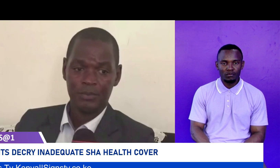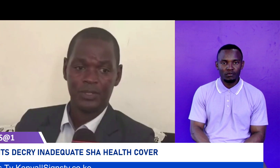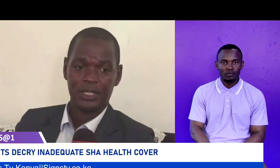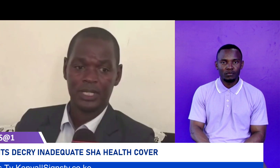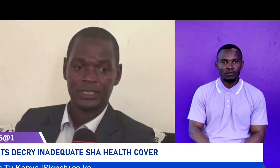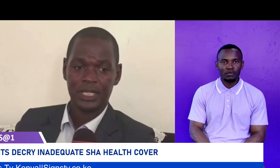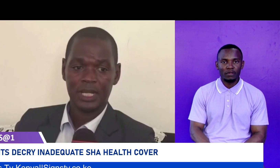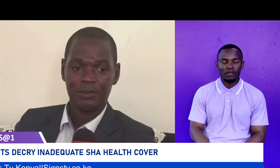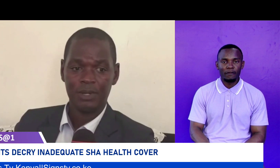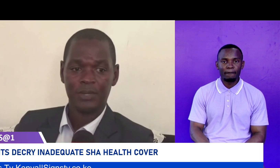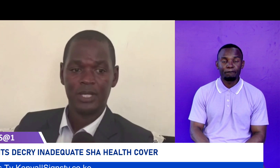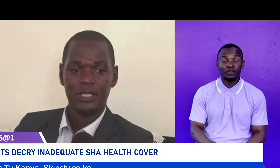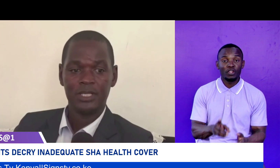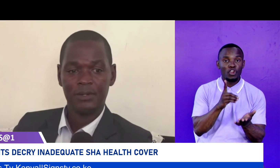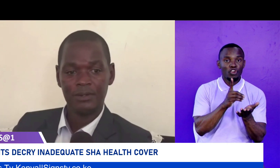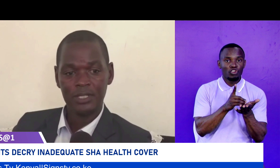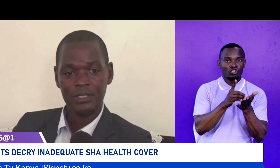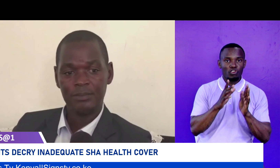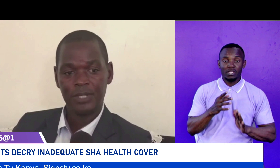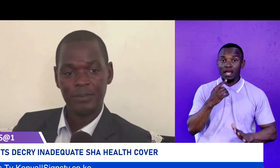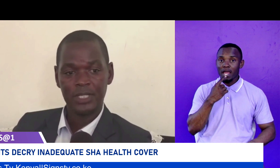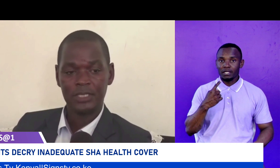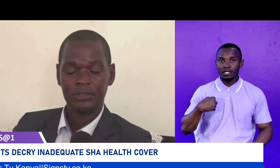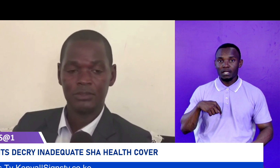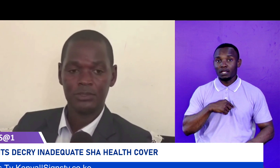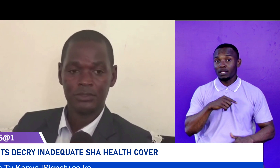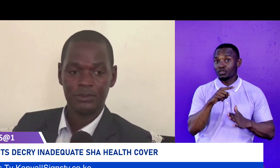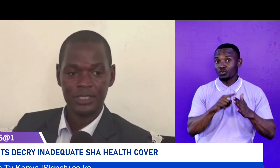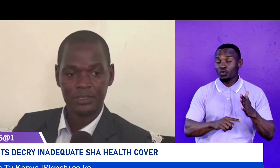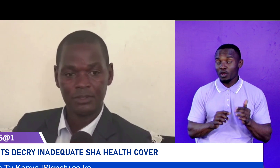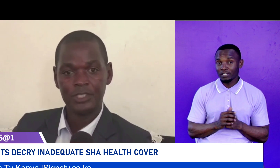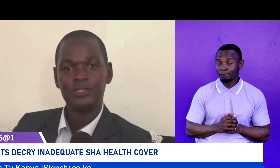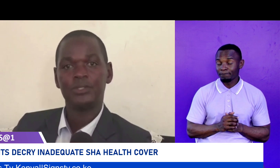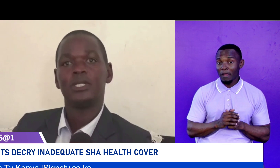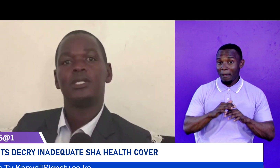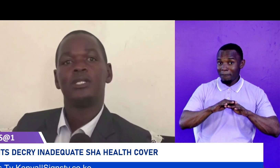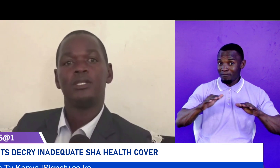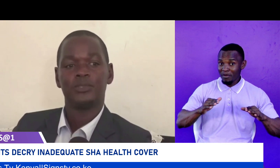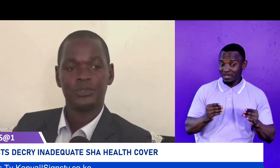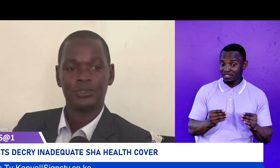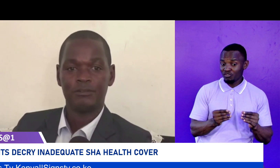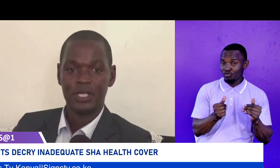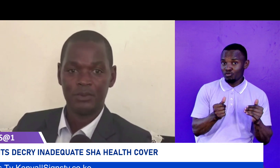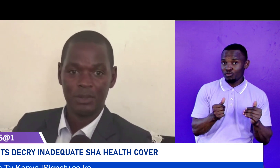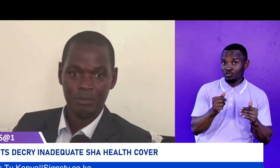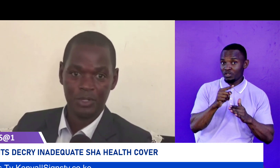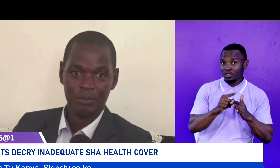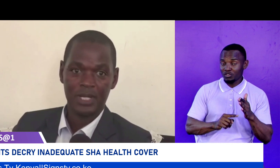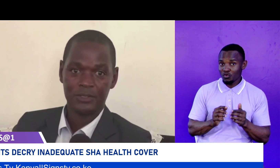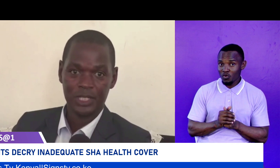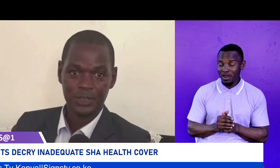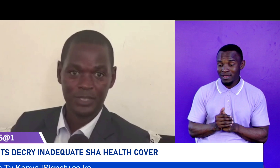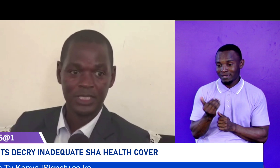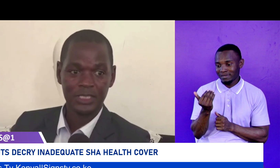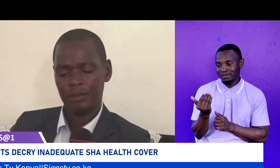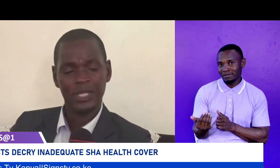Tukaambiwa na daktari ya kwamba the only permanent solution to this condition ni mtoto afanyiwe bone marrow transplant,